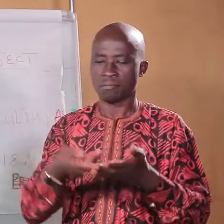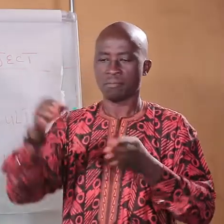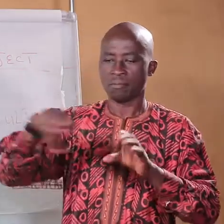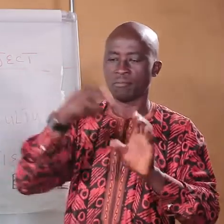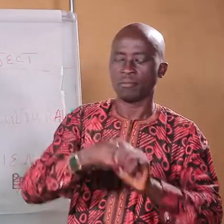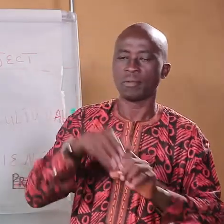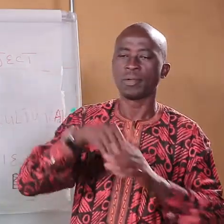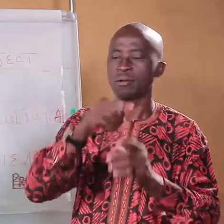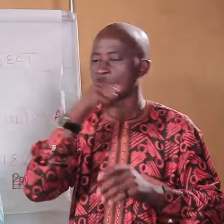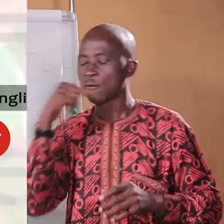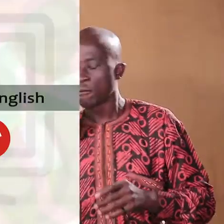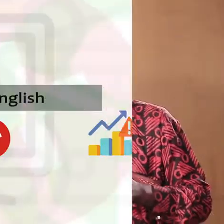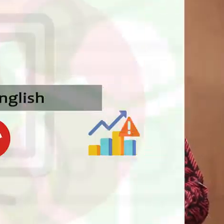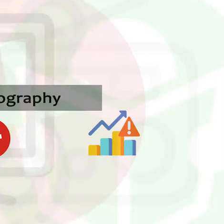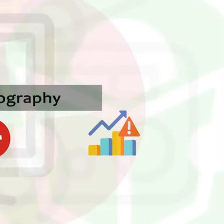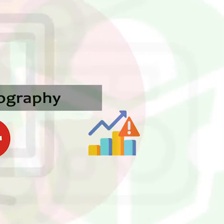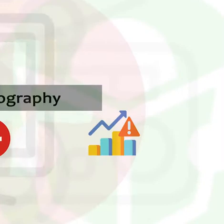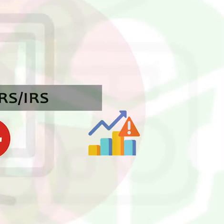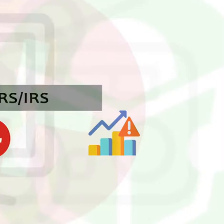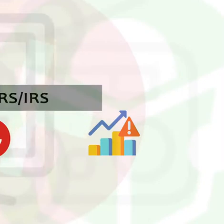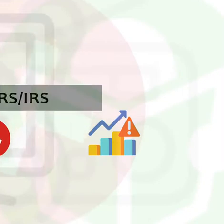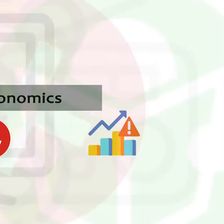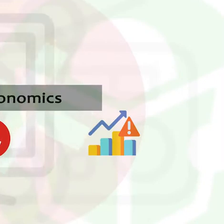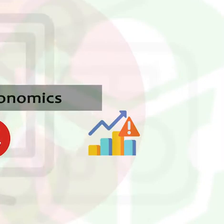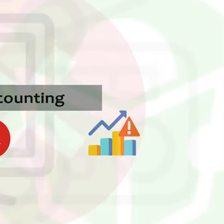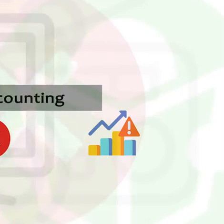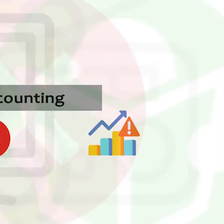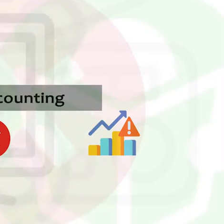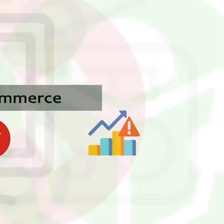involved in agricultural financing.